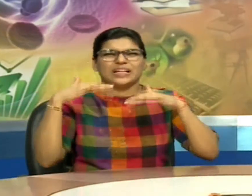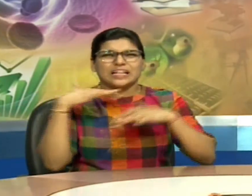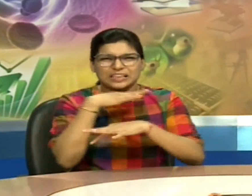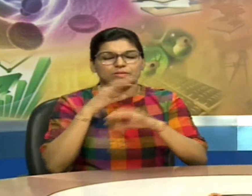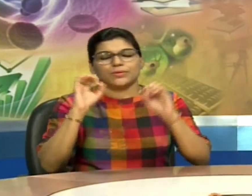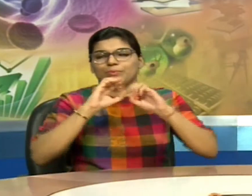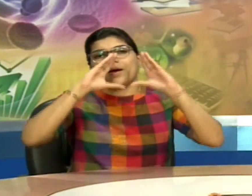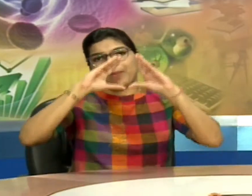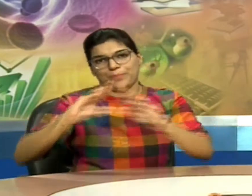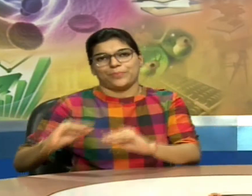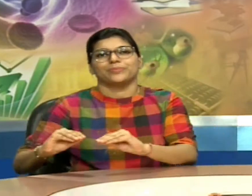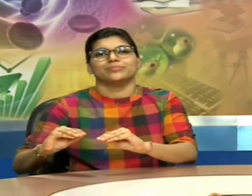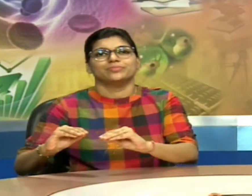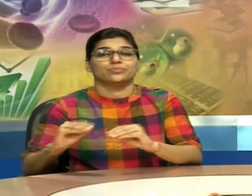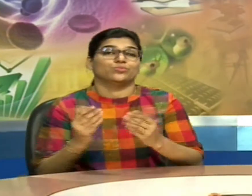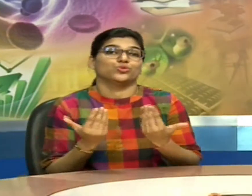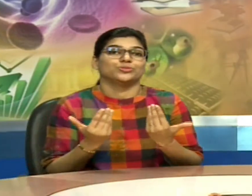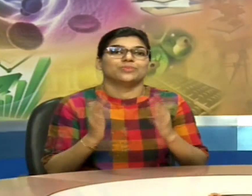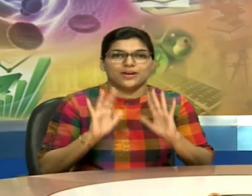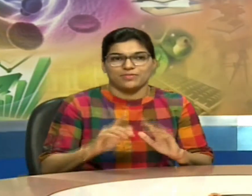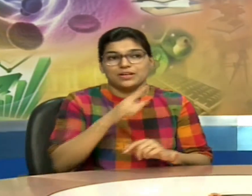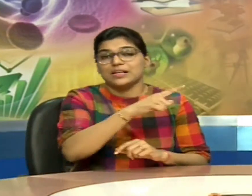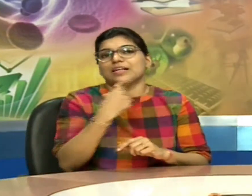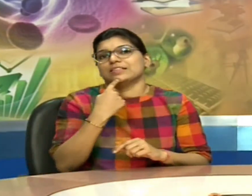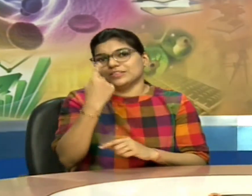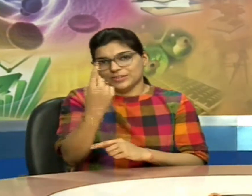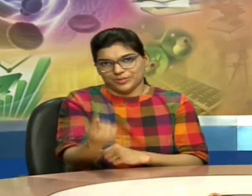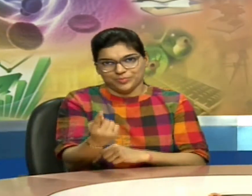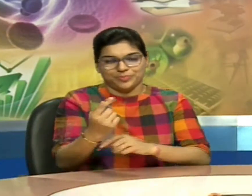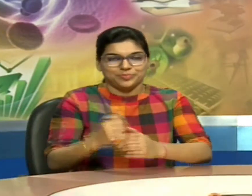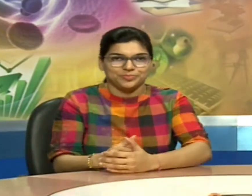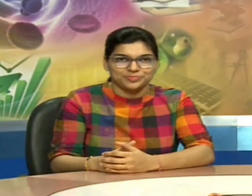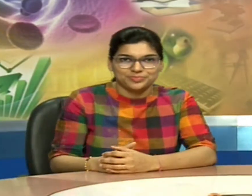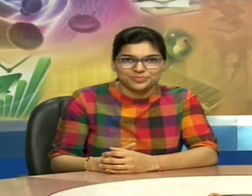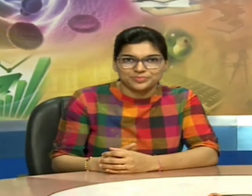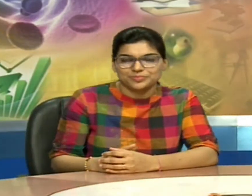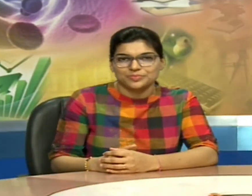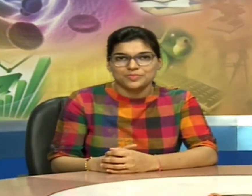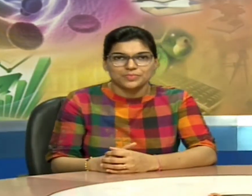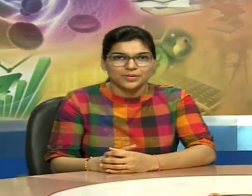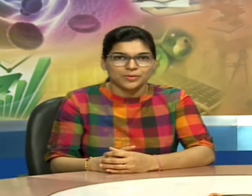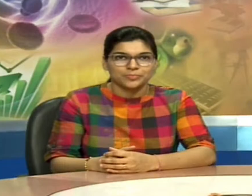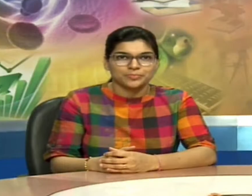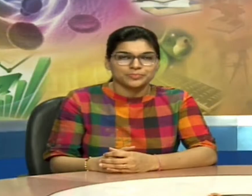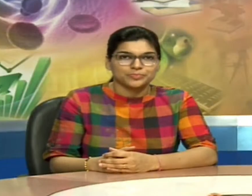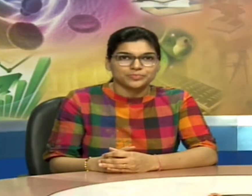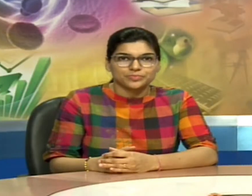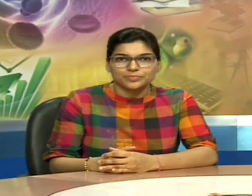and by preventing it only we can keep it for our next generation.